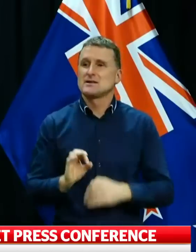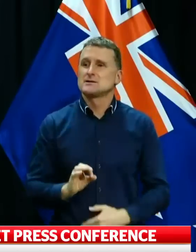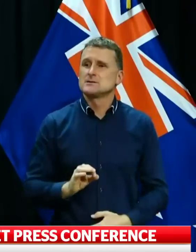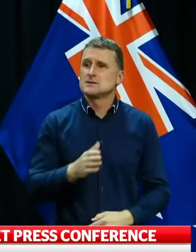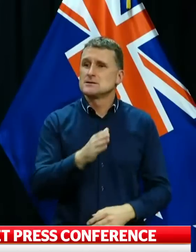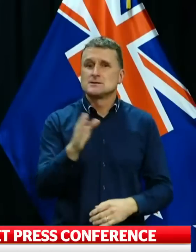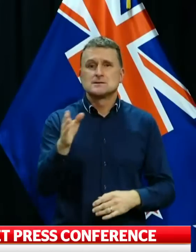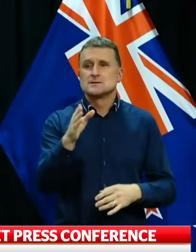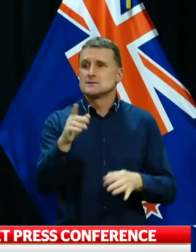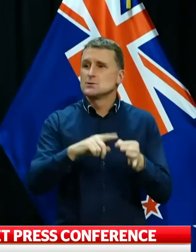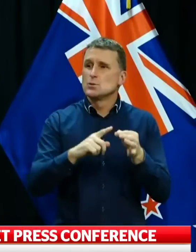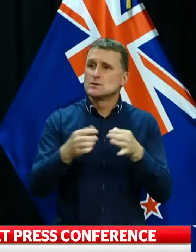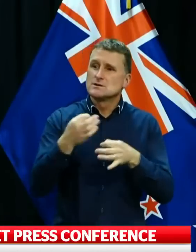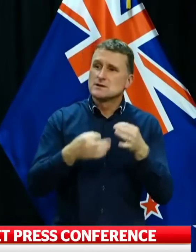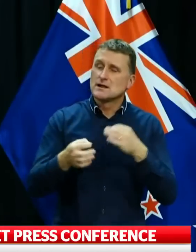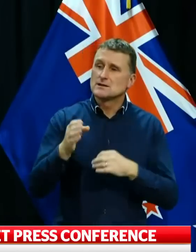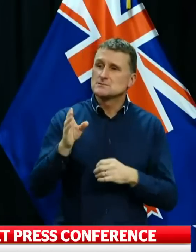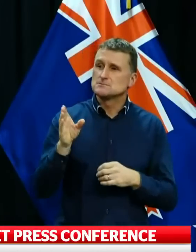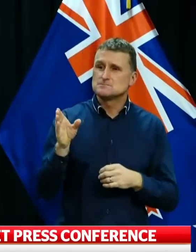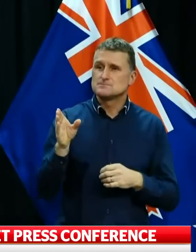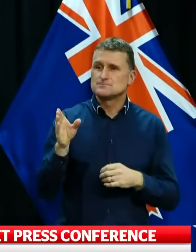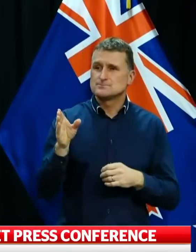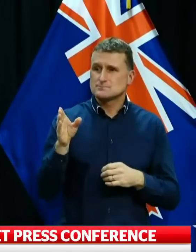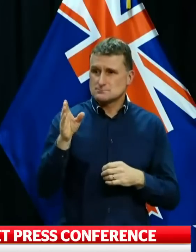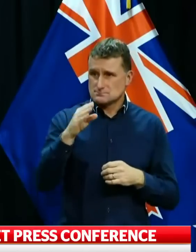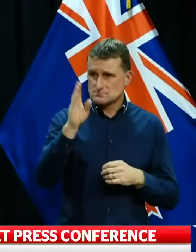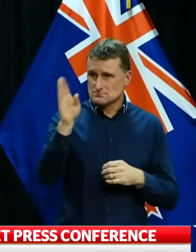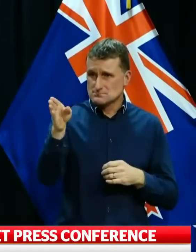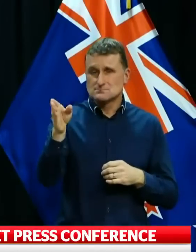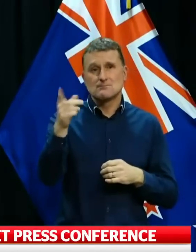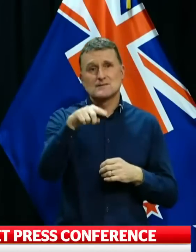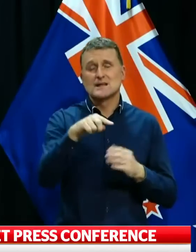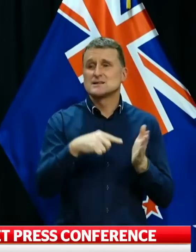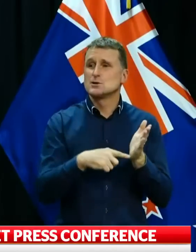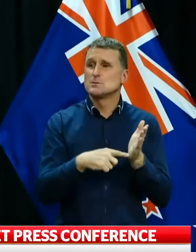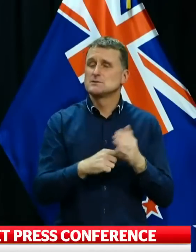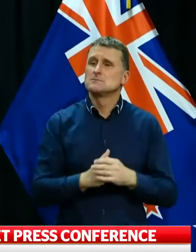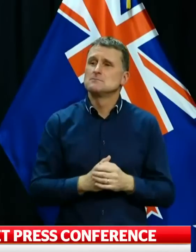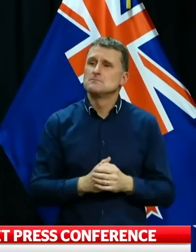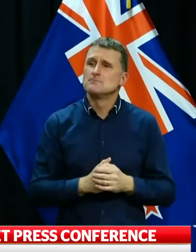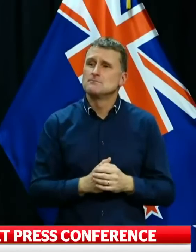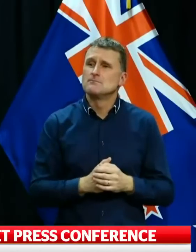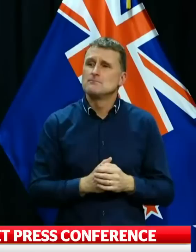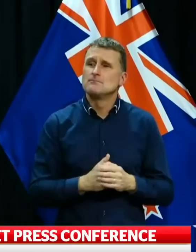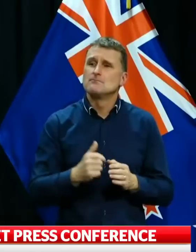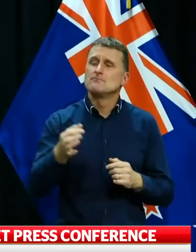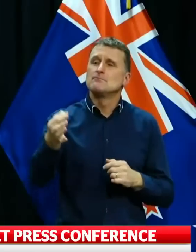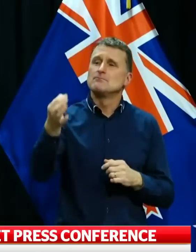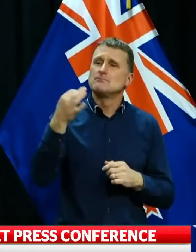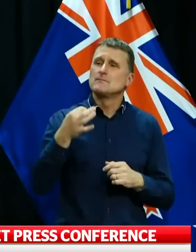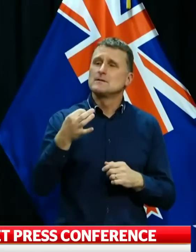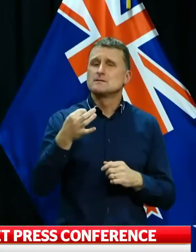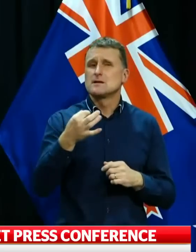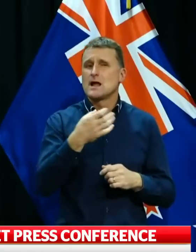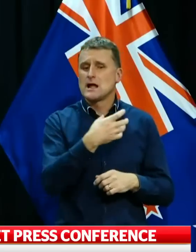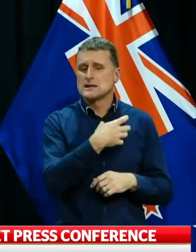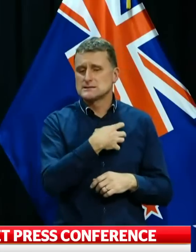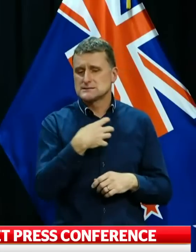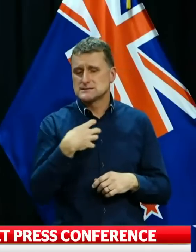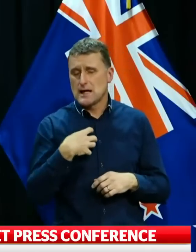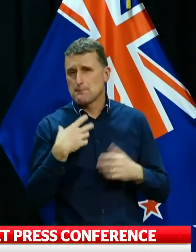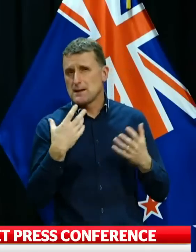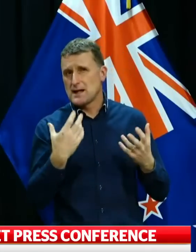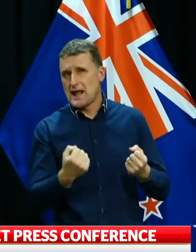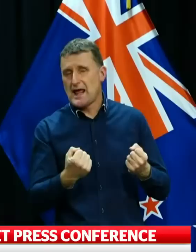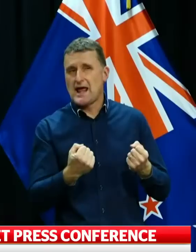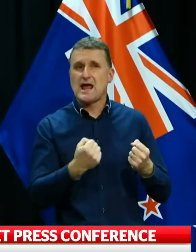obligation to did I skip you, Thomas? I might have. I'll come back to Thomas and back to you, Amelia. Does the government have some obligation to sort of ensure that New Zealand is ready to